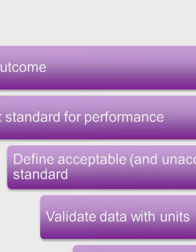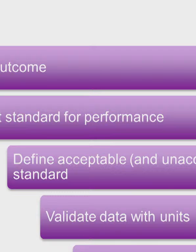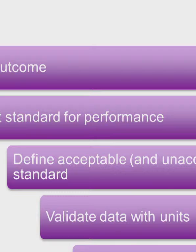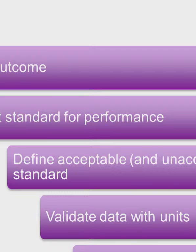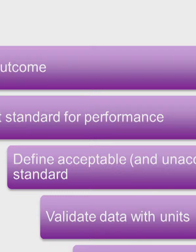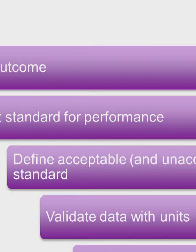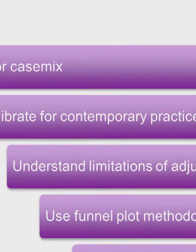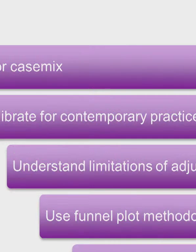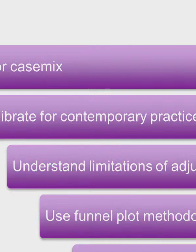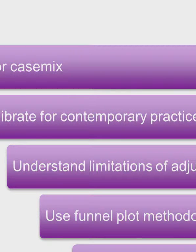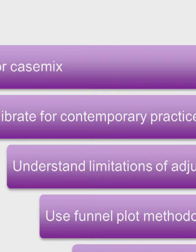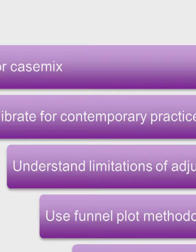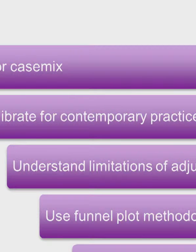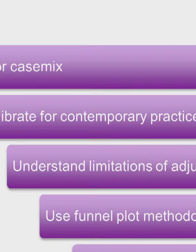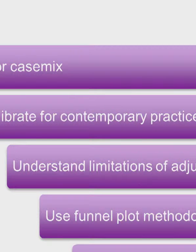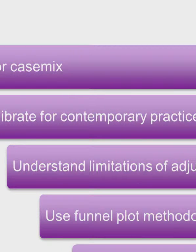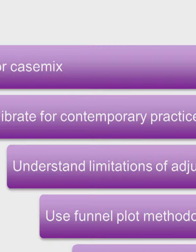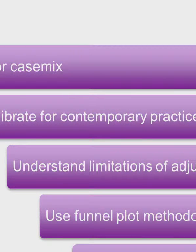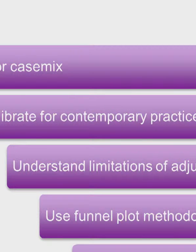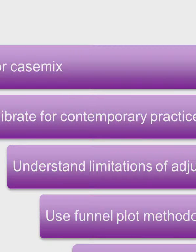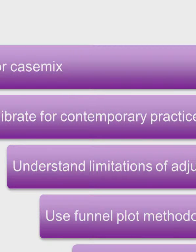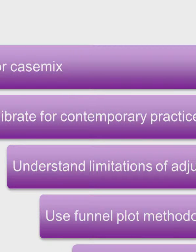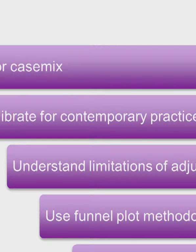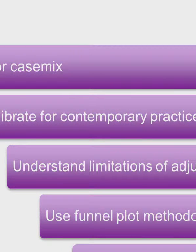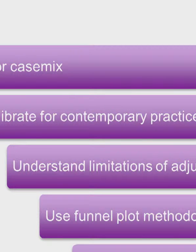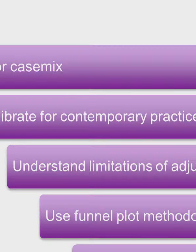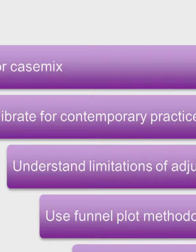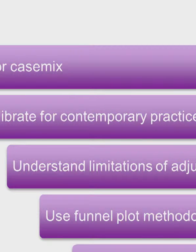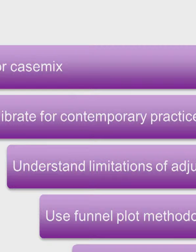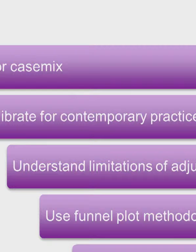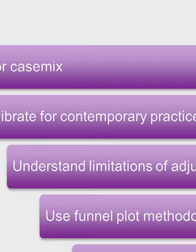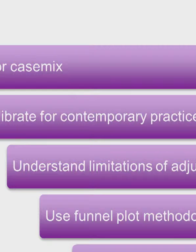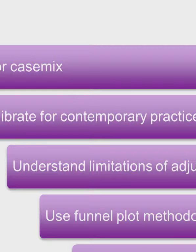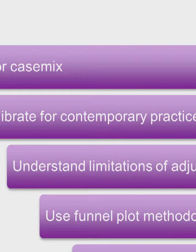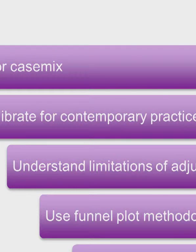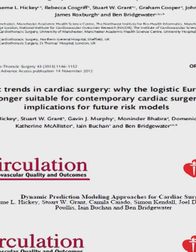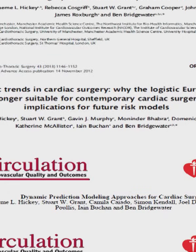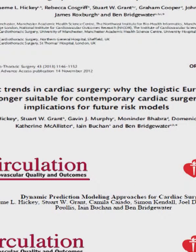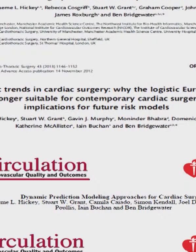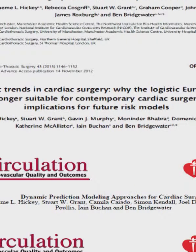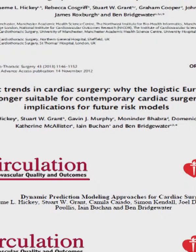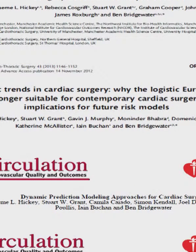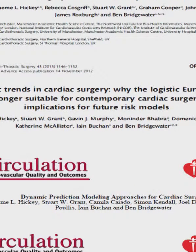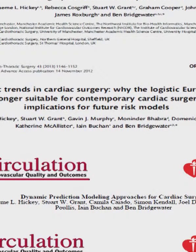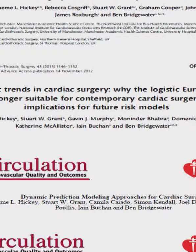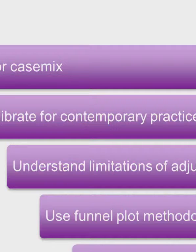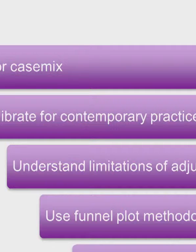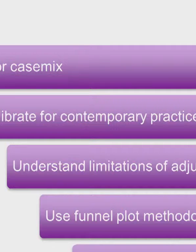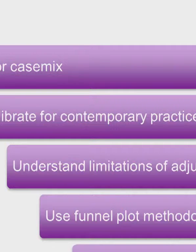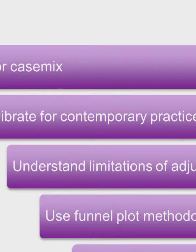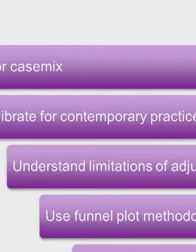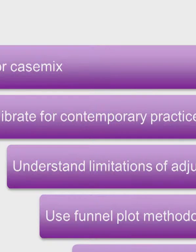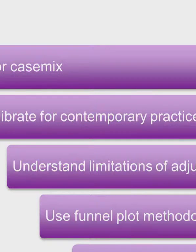people as their results and we publish that stuff. And I guess this is the fancy stuff, if you like. So to do that, we need to adjust for case